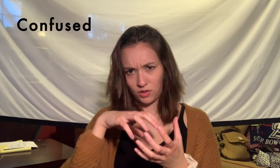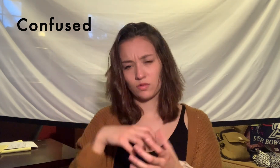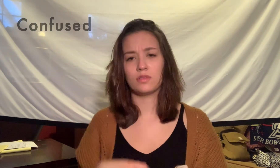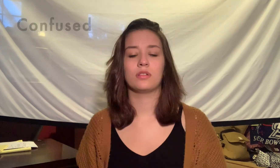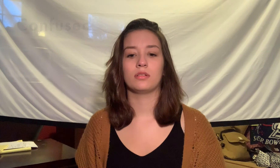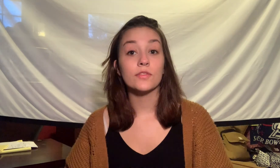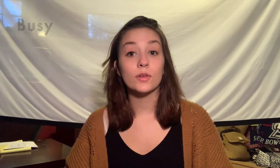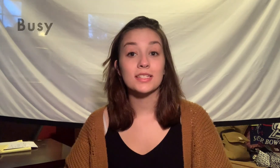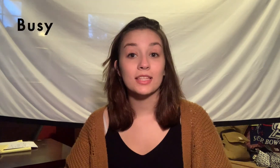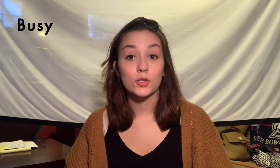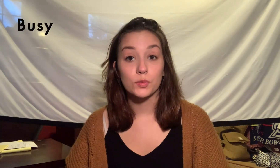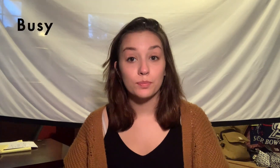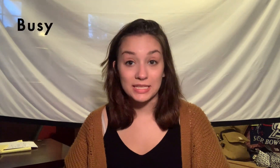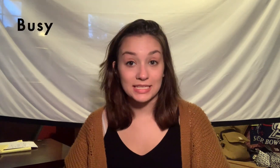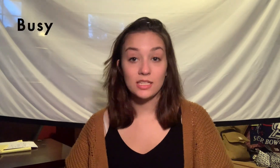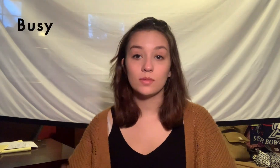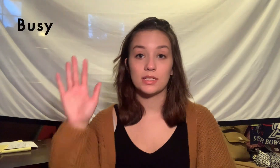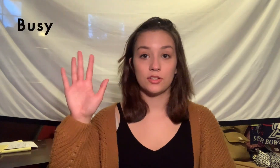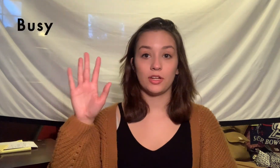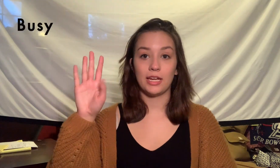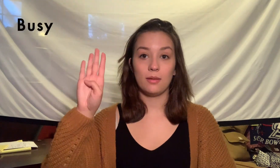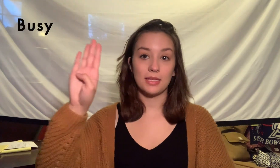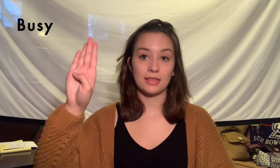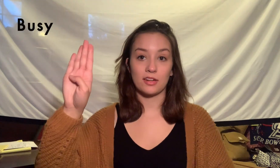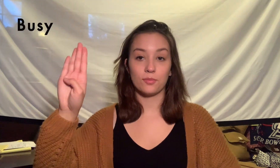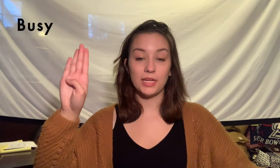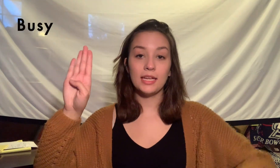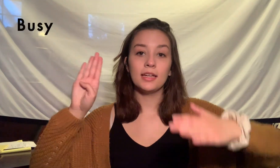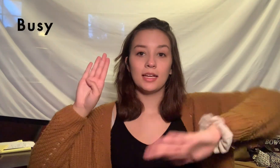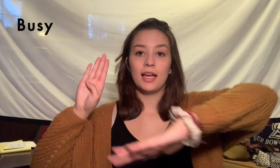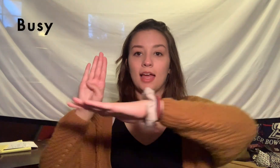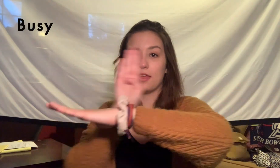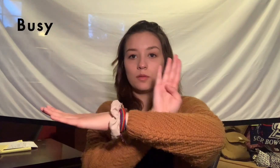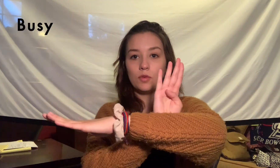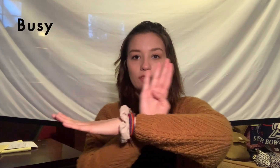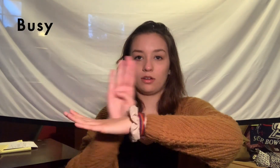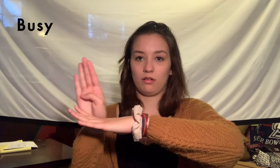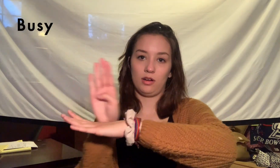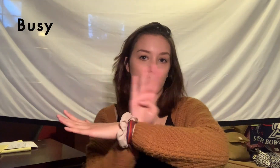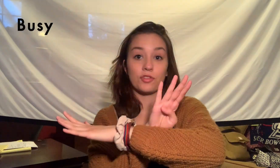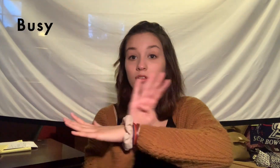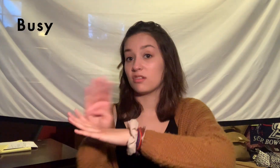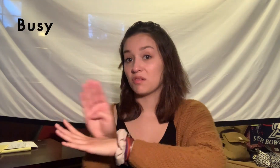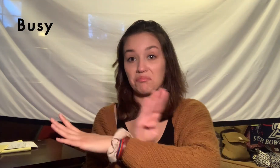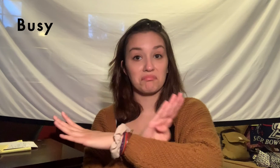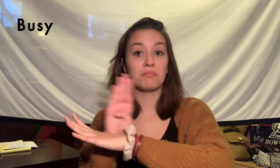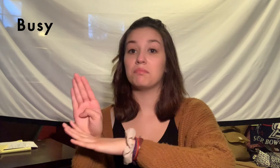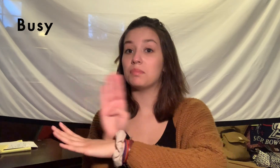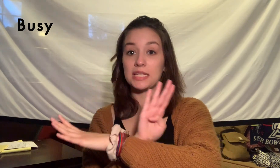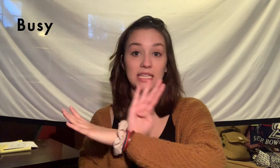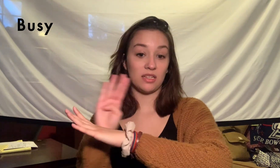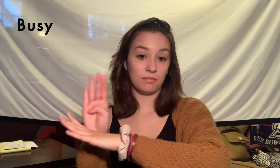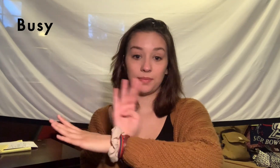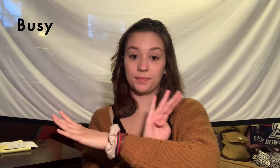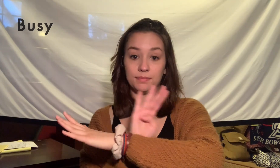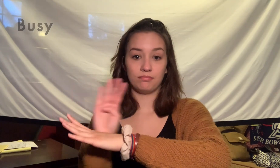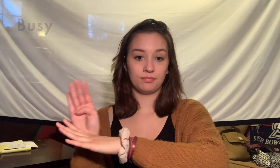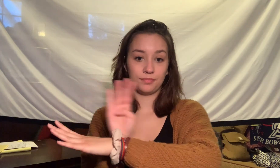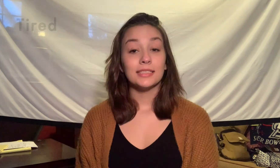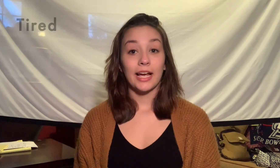confused. You're gonna say that you're busy, you wanna take your hand, make the letter B, and then move it across your other hand. So, busy. Tired,